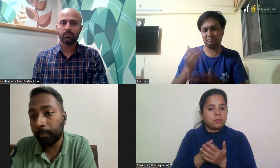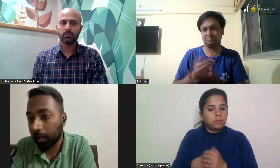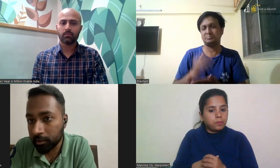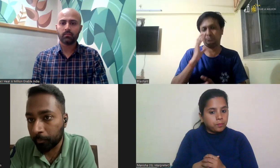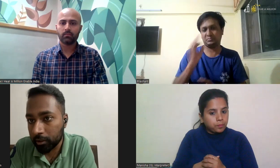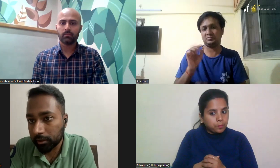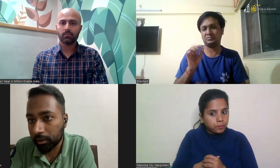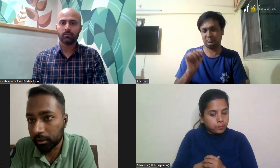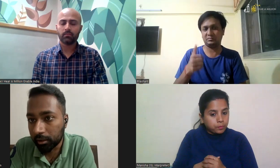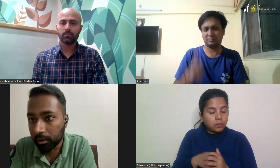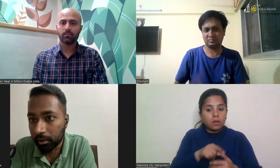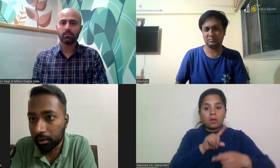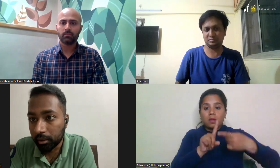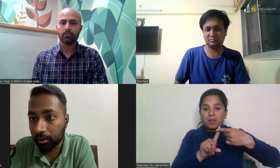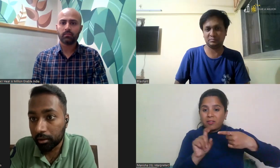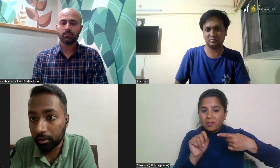While in